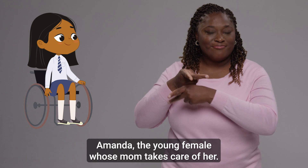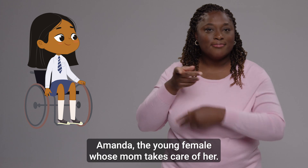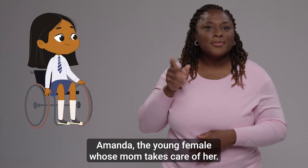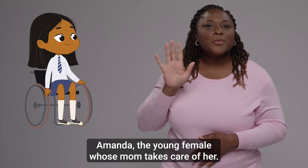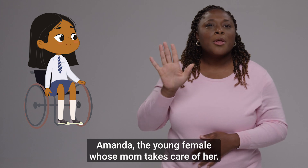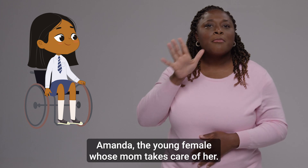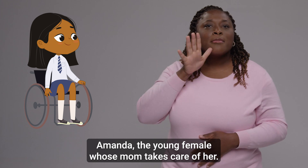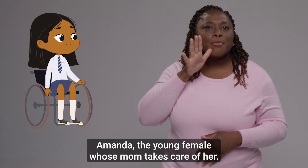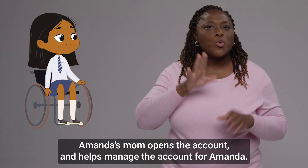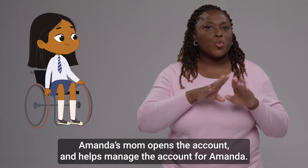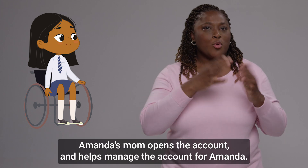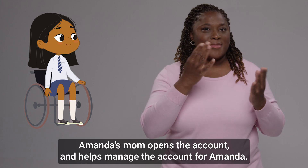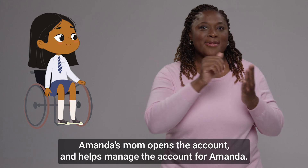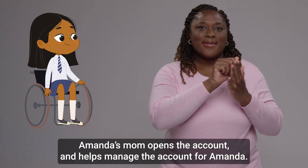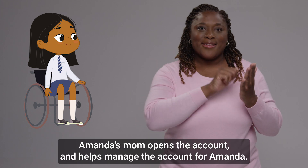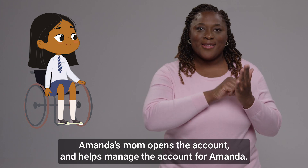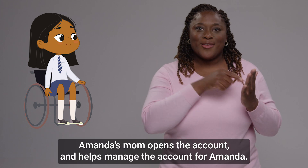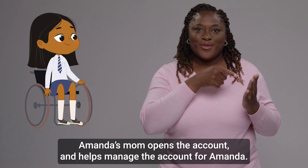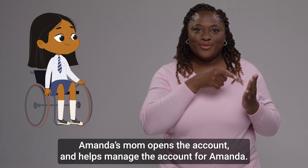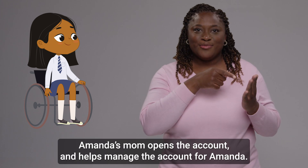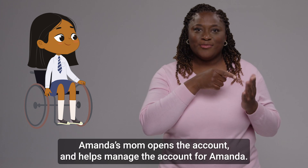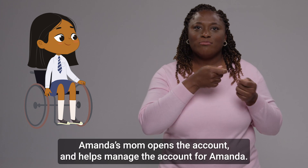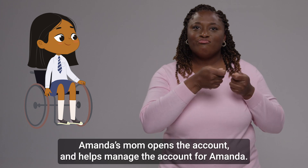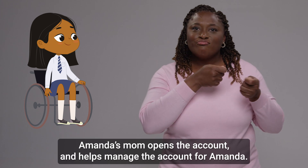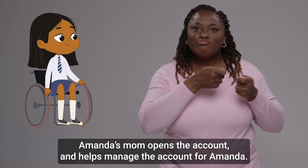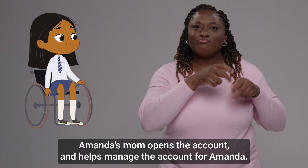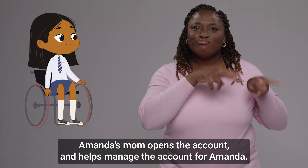mom opens the account and helps manage the account for Amanda.